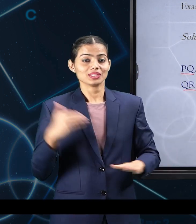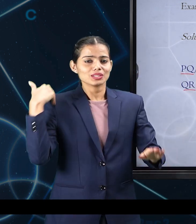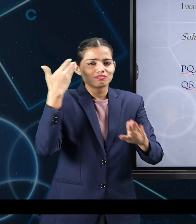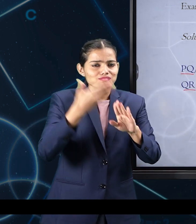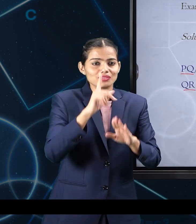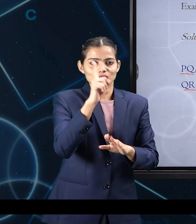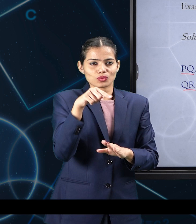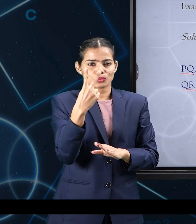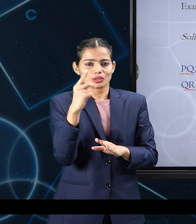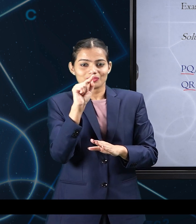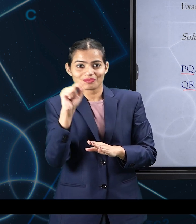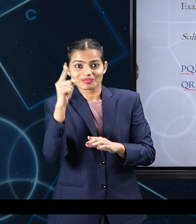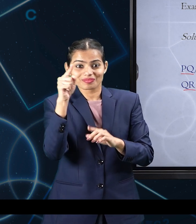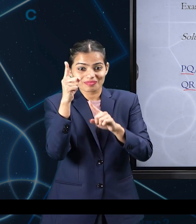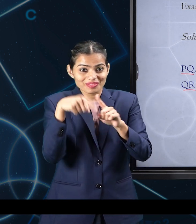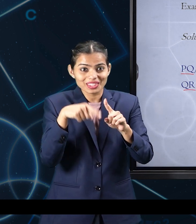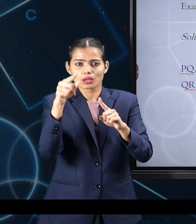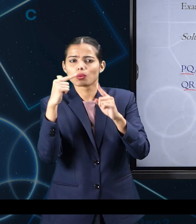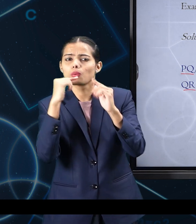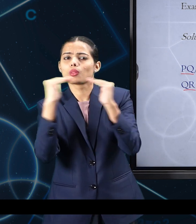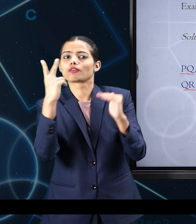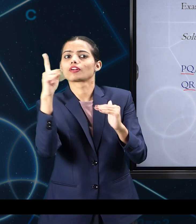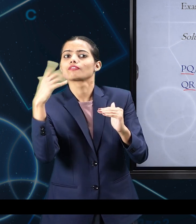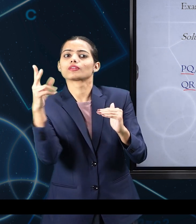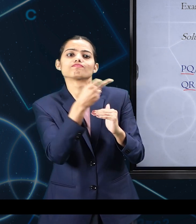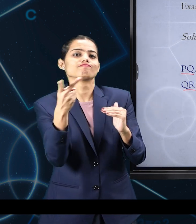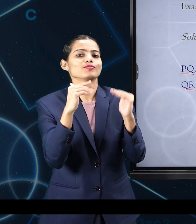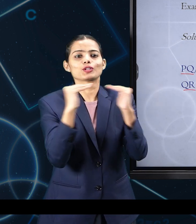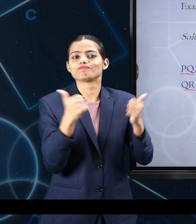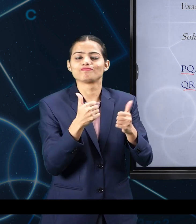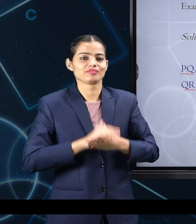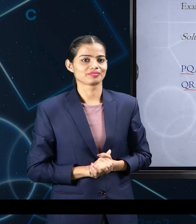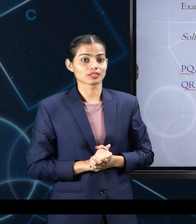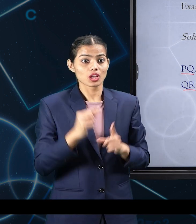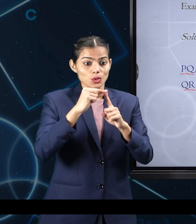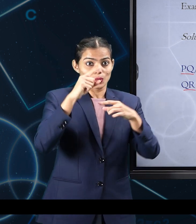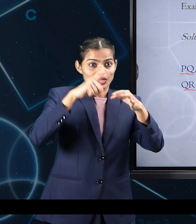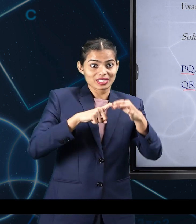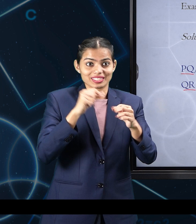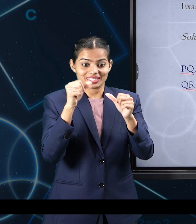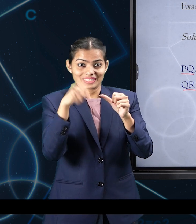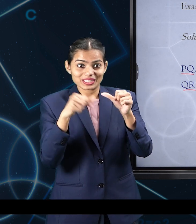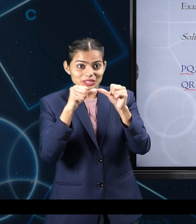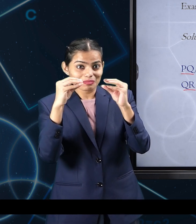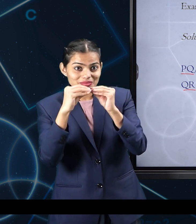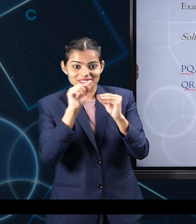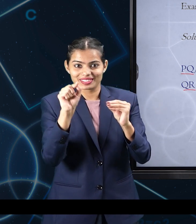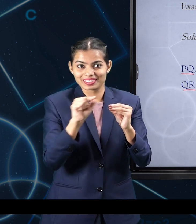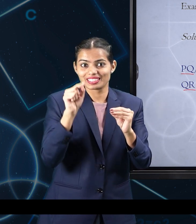since 1 by 2 is not equal to 2 by 5, PQ by AB is not